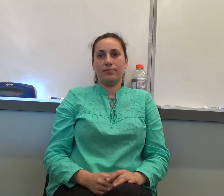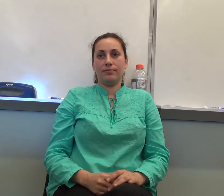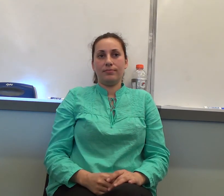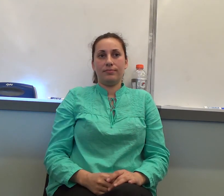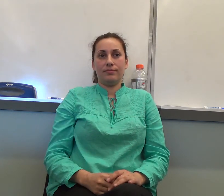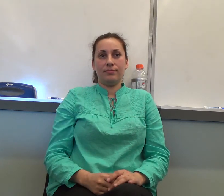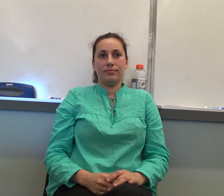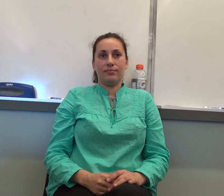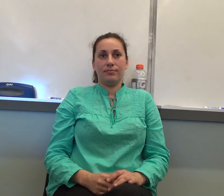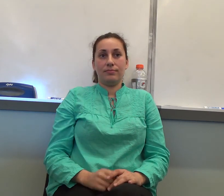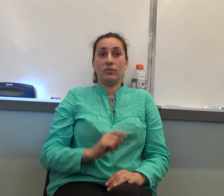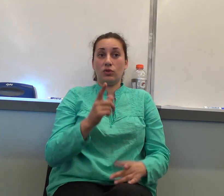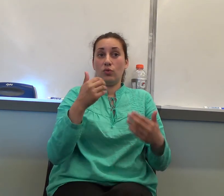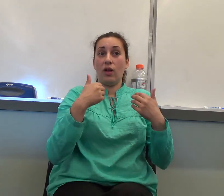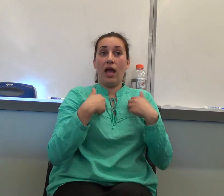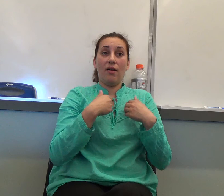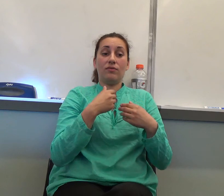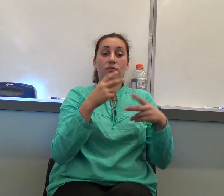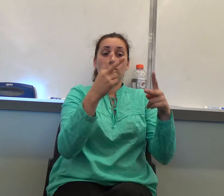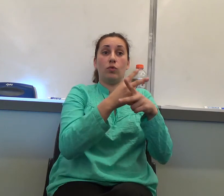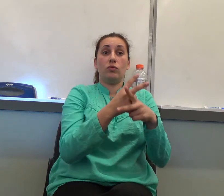As long as you've got powers of 10, it's really easy.